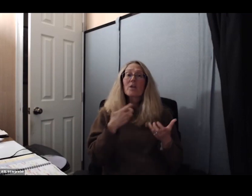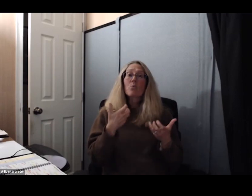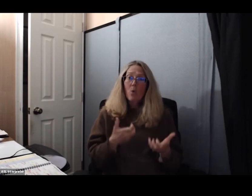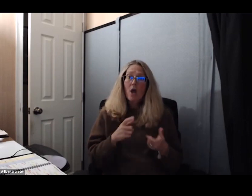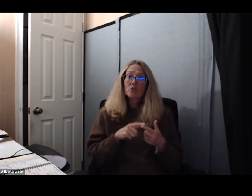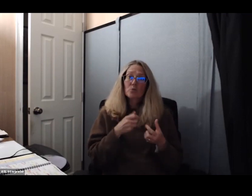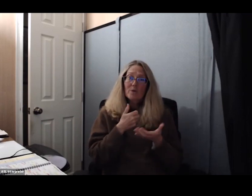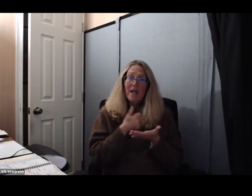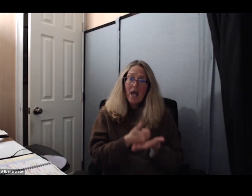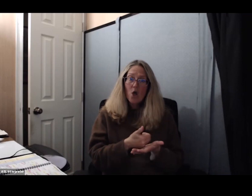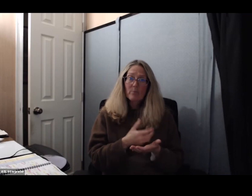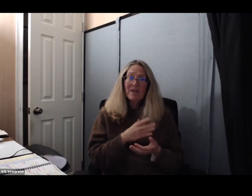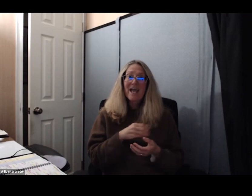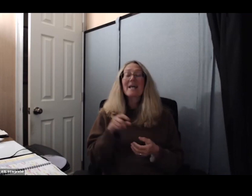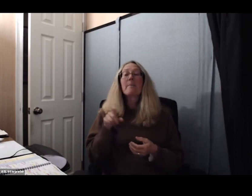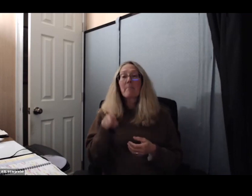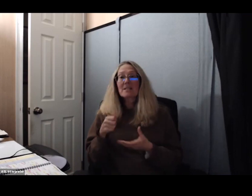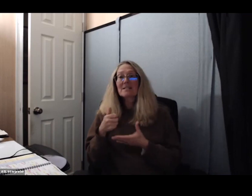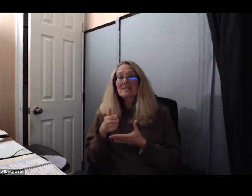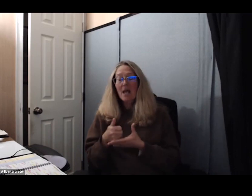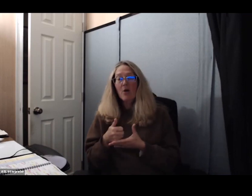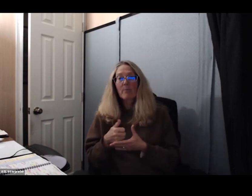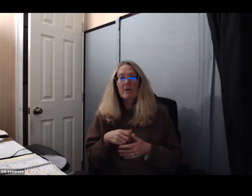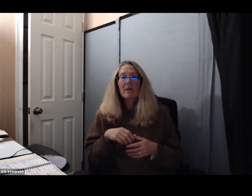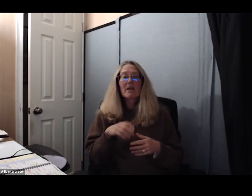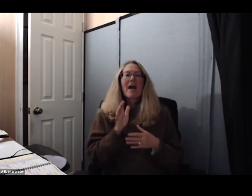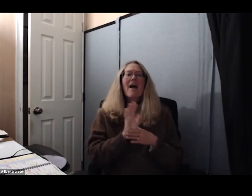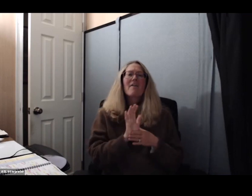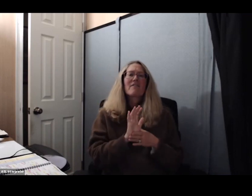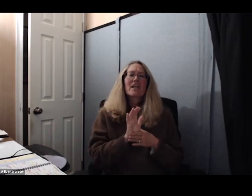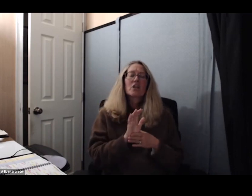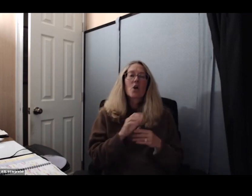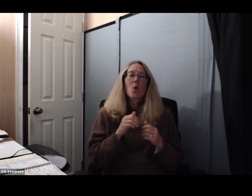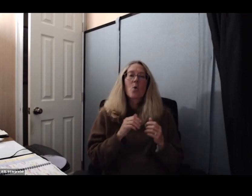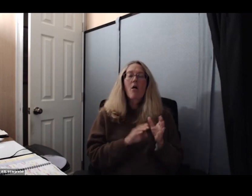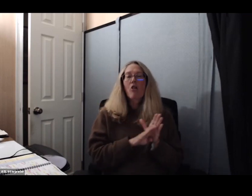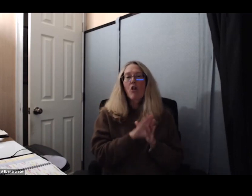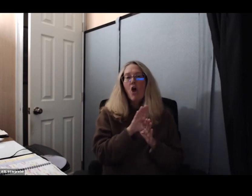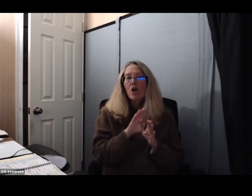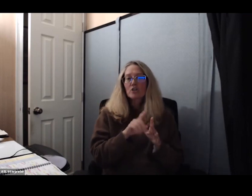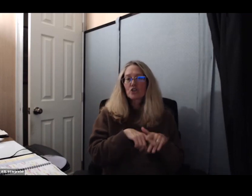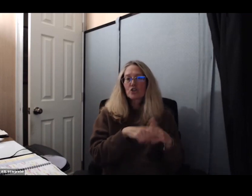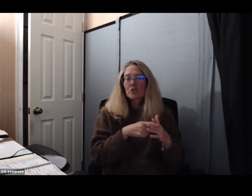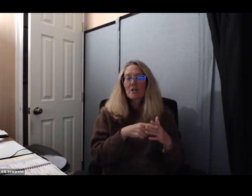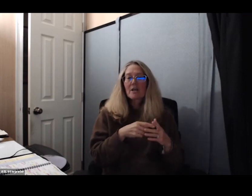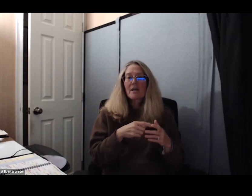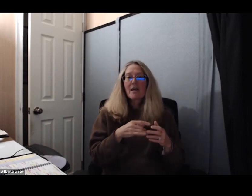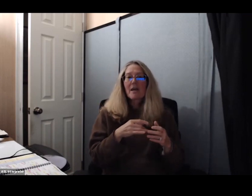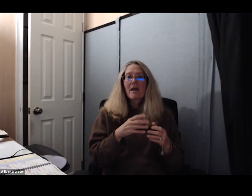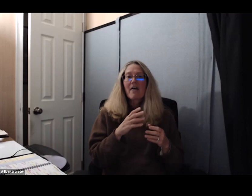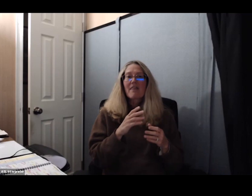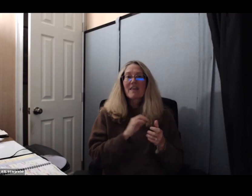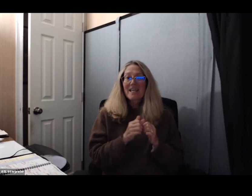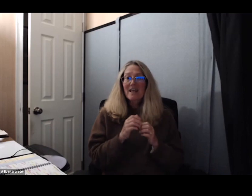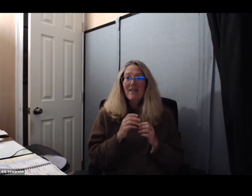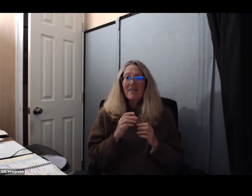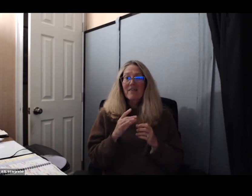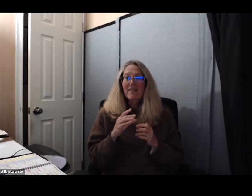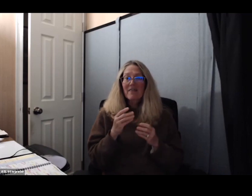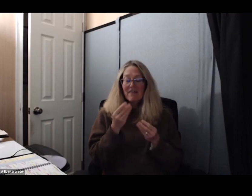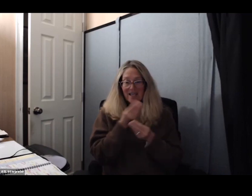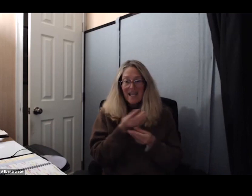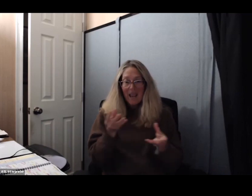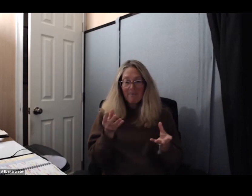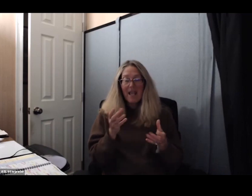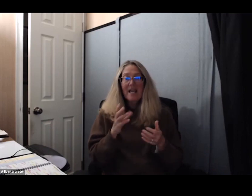something. They did a video that is kind of the launch and kickoff of the campaign. It is not the standalone work, but it's how we partner